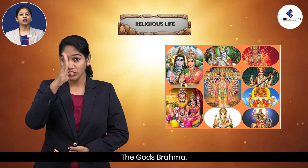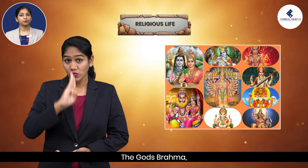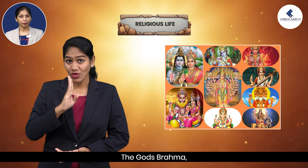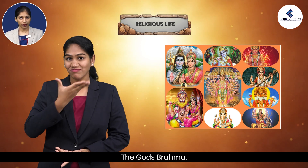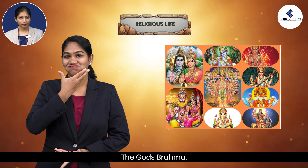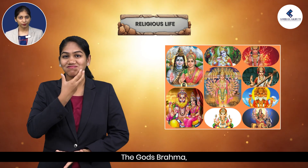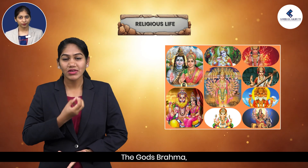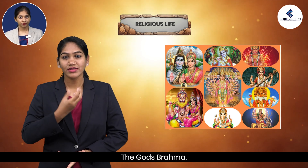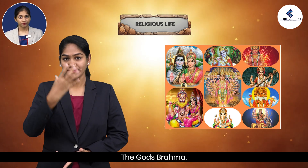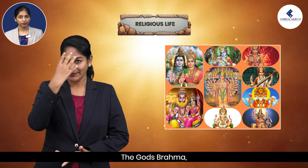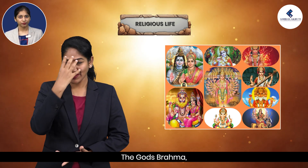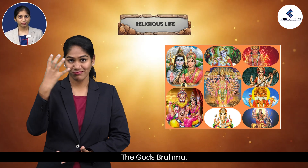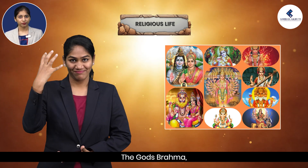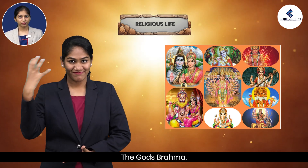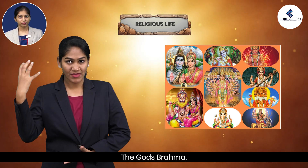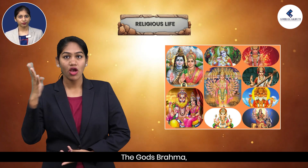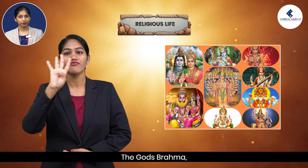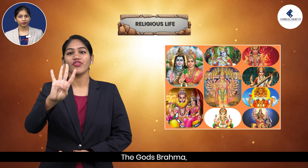The gods Brahma,